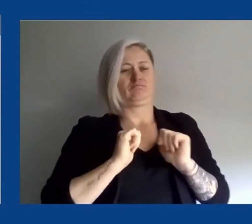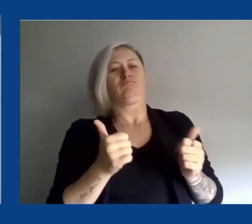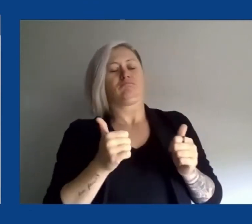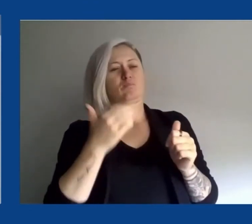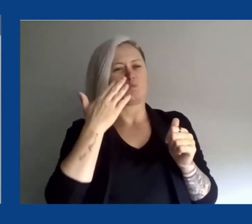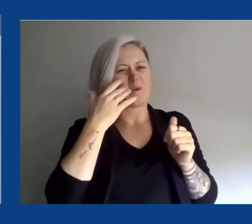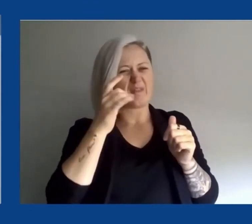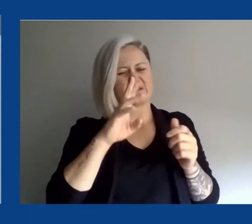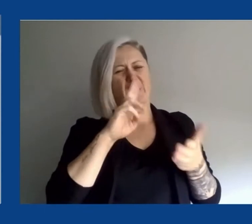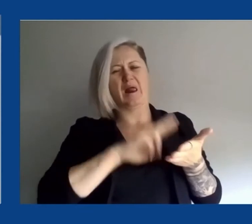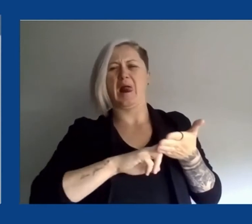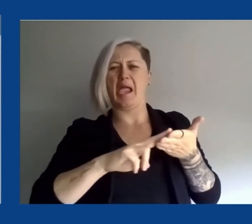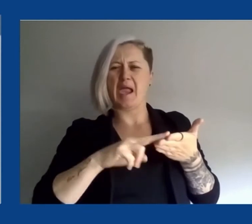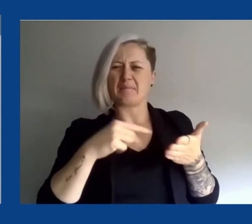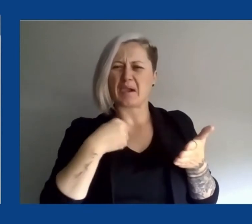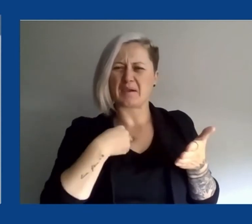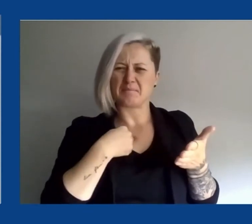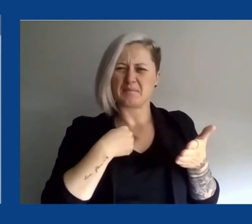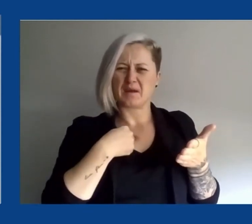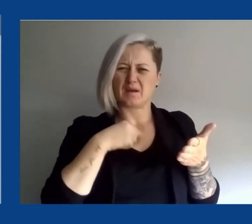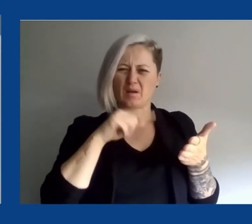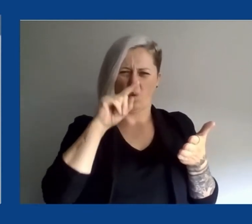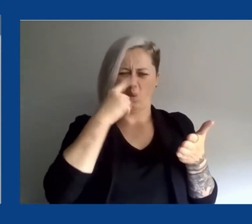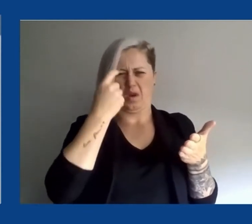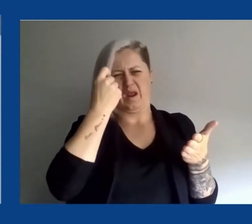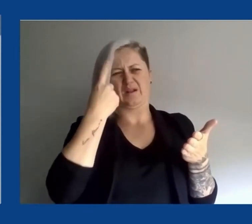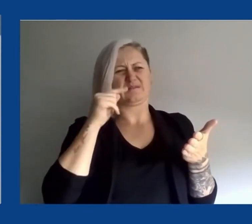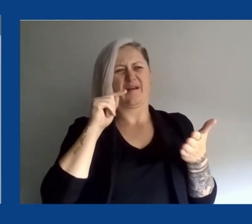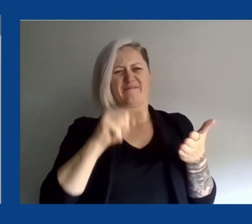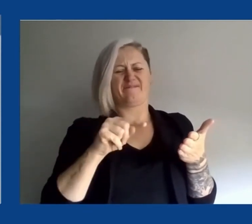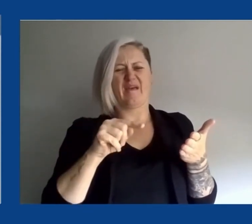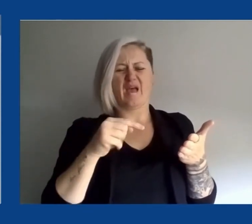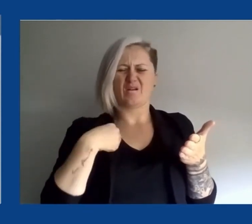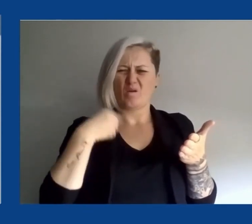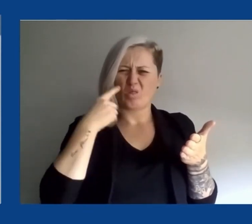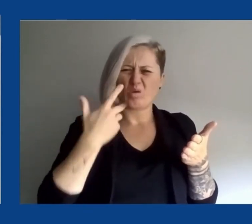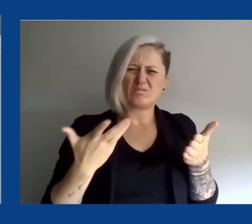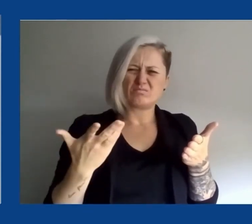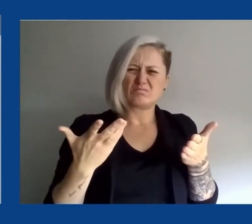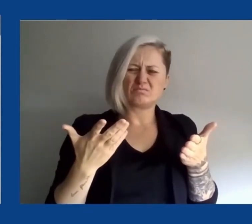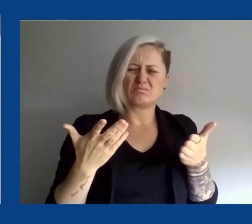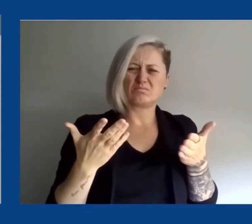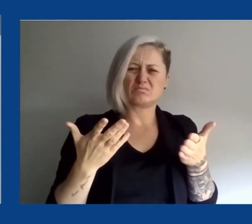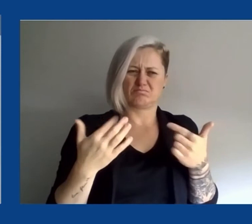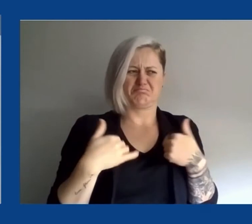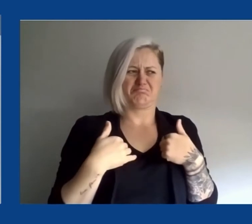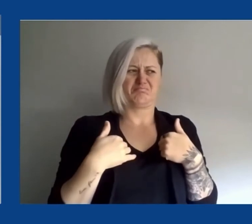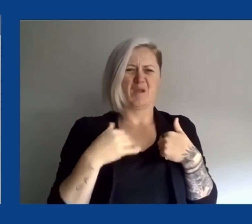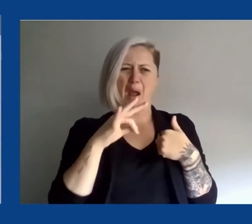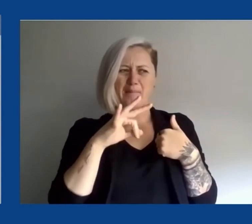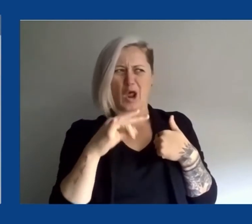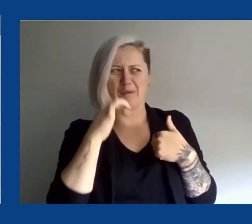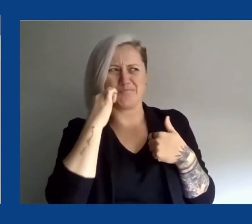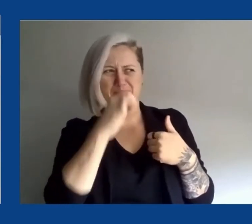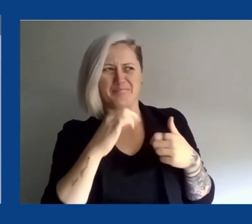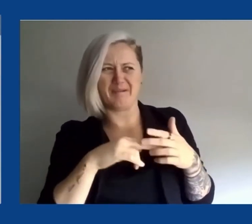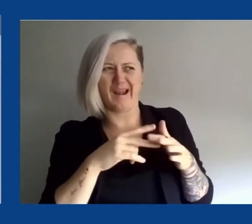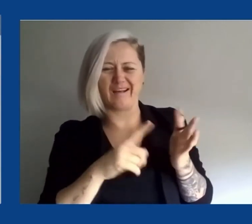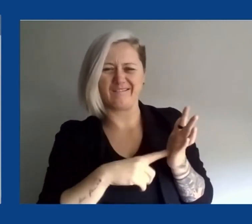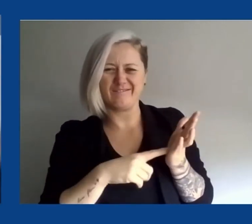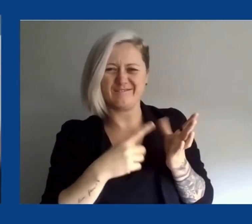me, and I couldn't understand that. And I thought, well, I'm not a black fella,